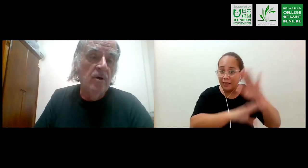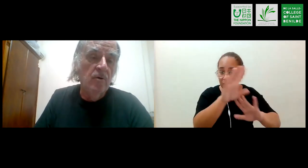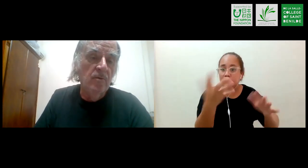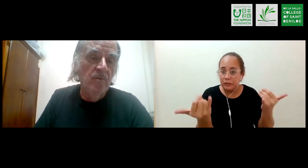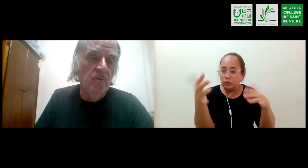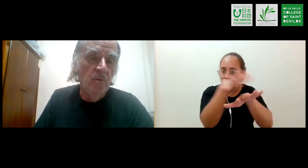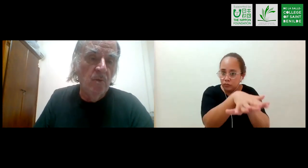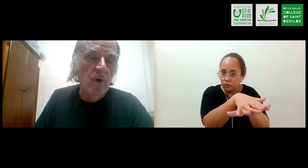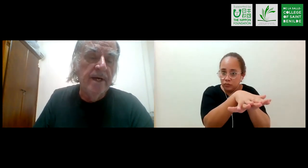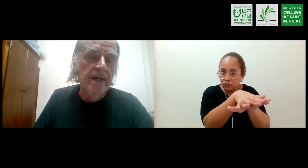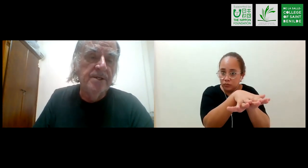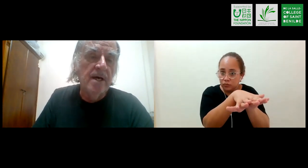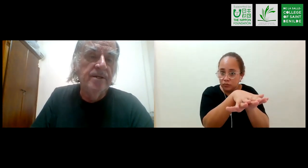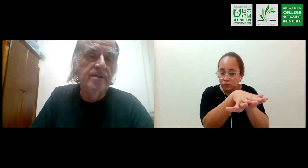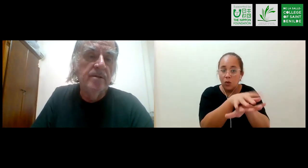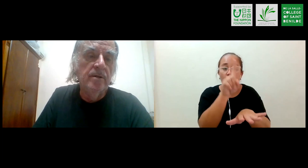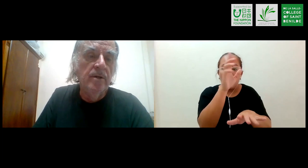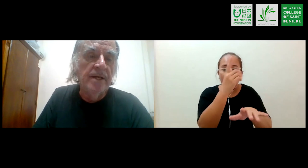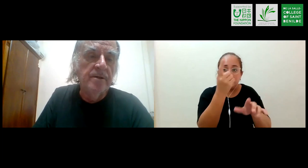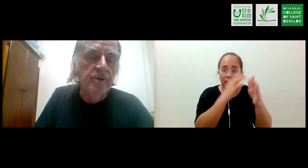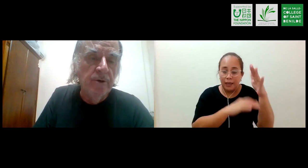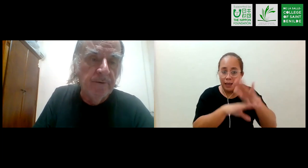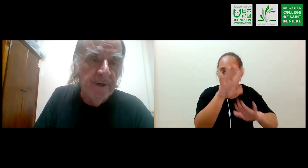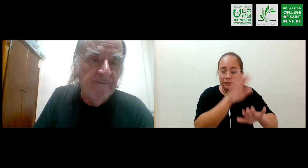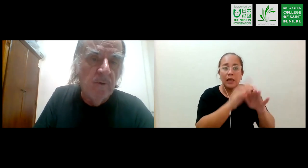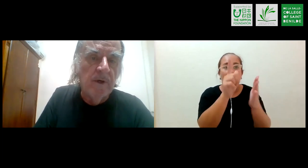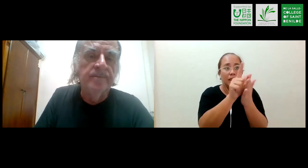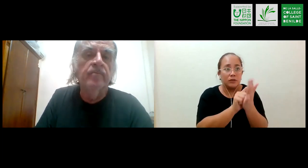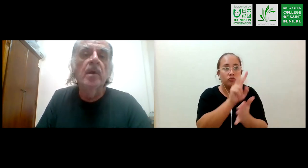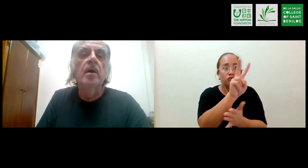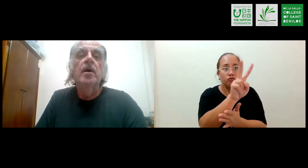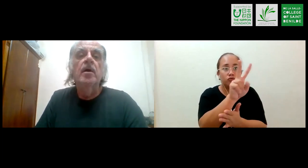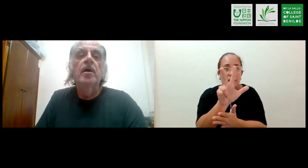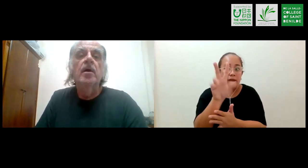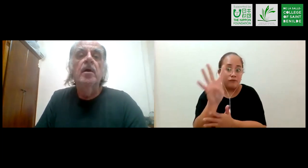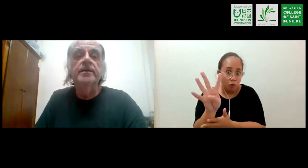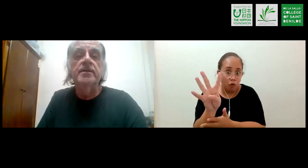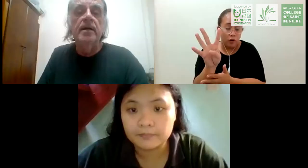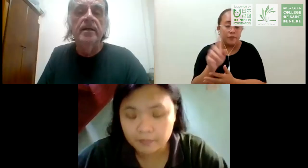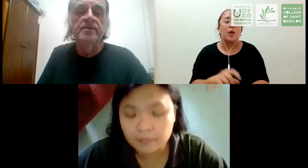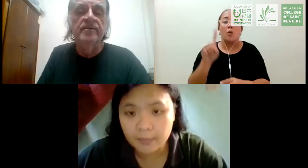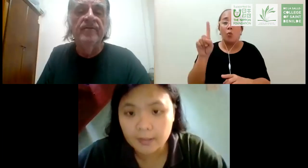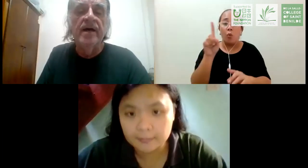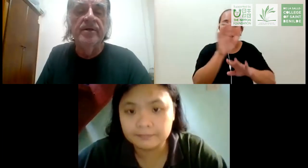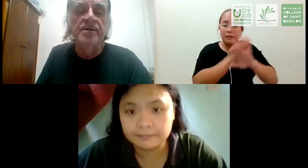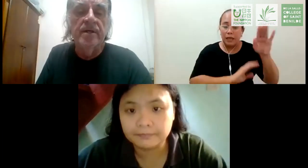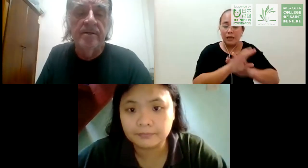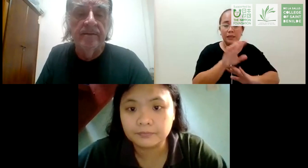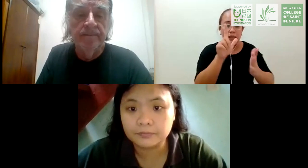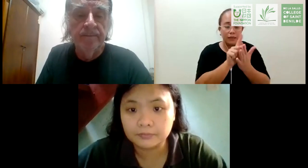So one-handed signs, lesson 2, 3, and 4. One-handed sign, lesson 5 and 6.